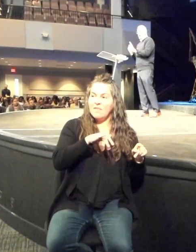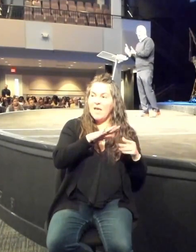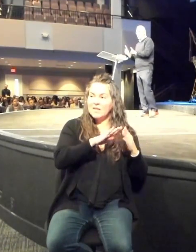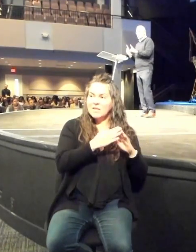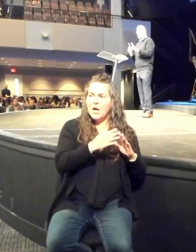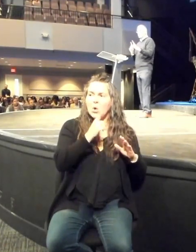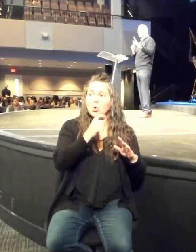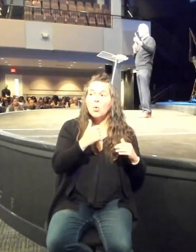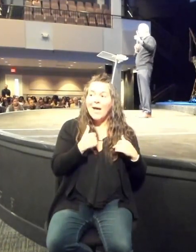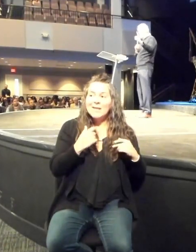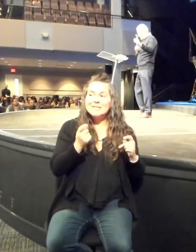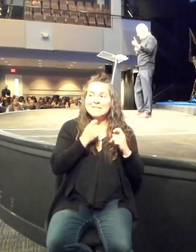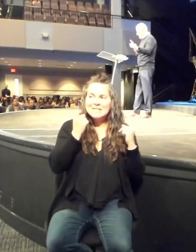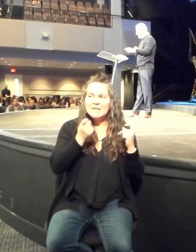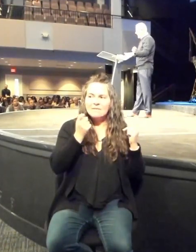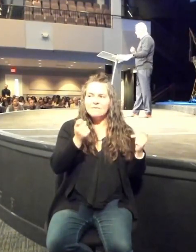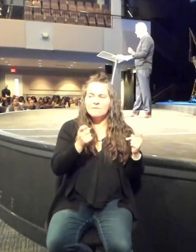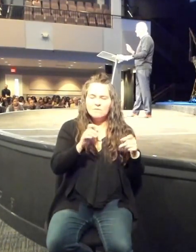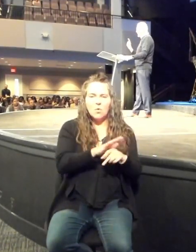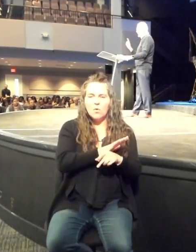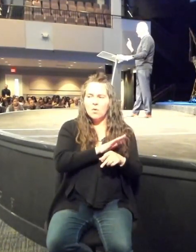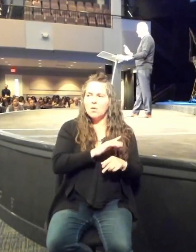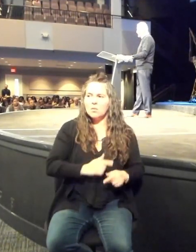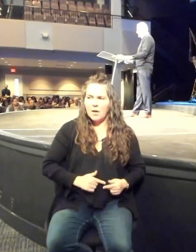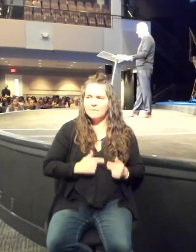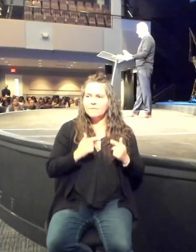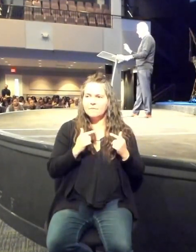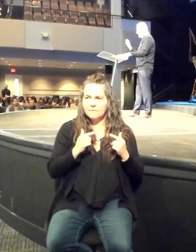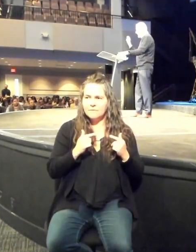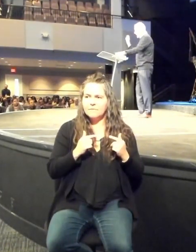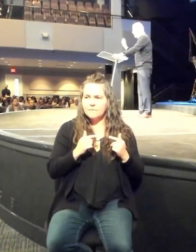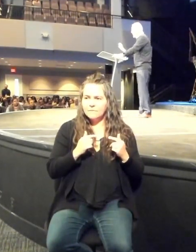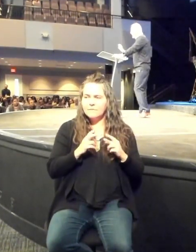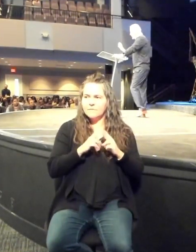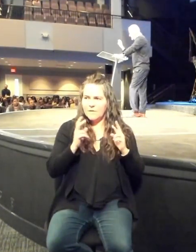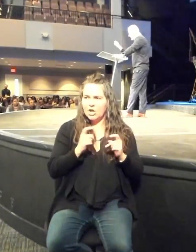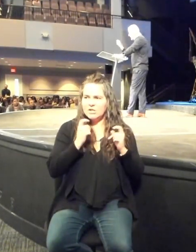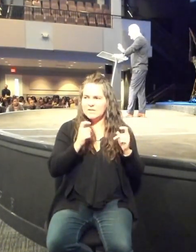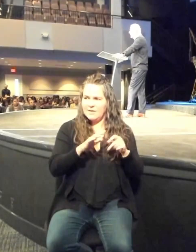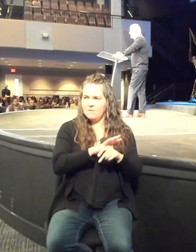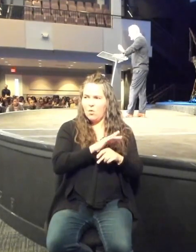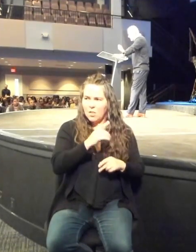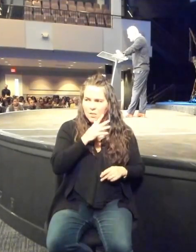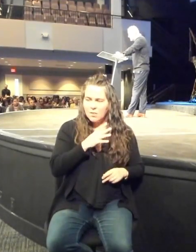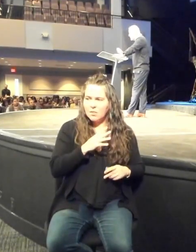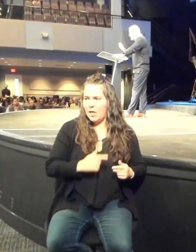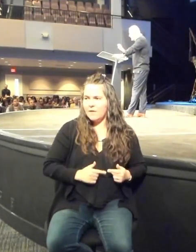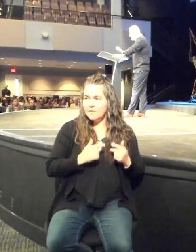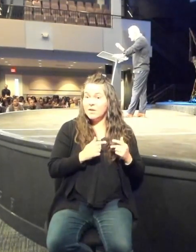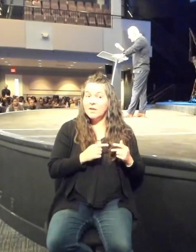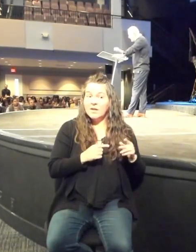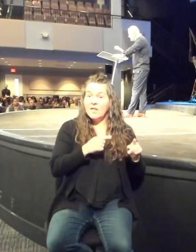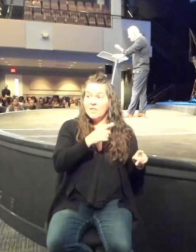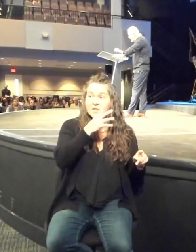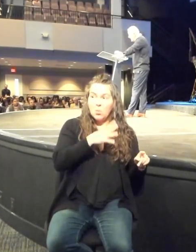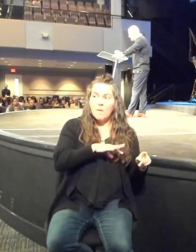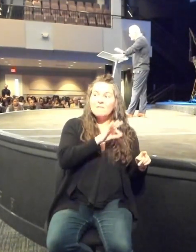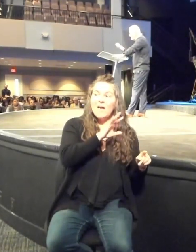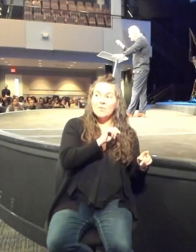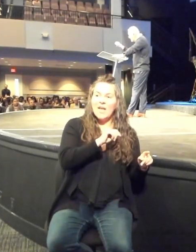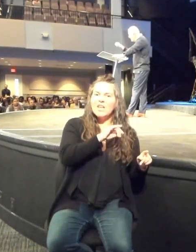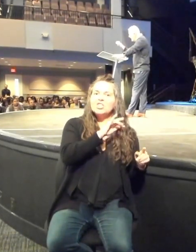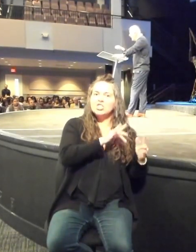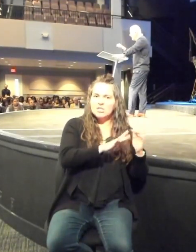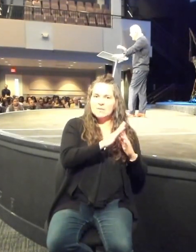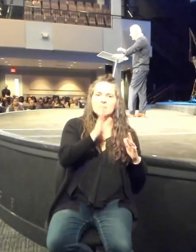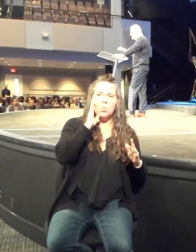What kind of life did she live? Simple life. Very important statement. This lady learned that Jesus was eating at the Pharisee's house. So